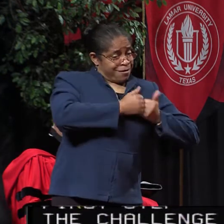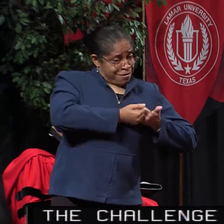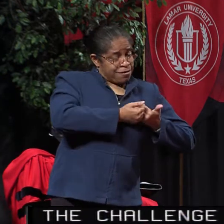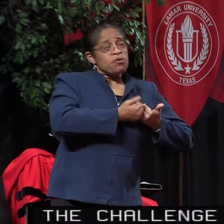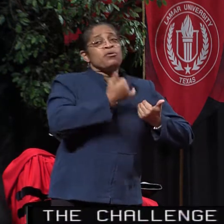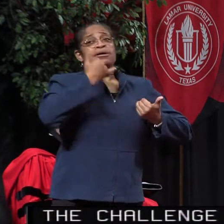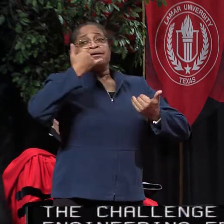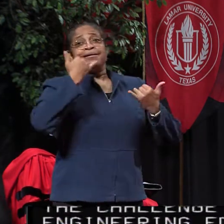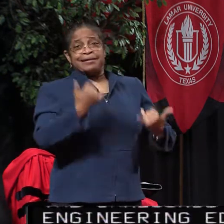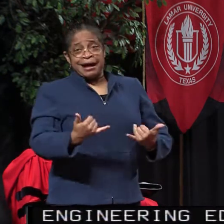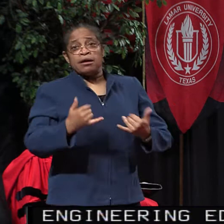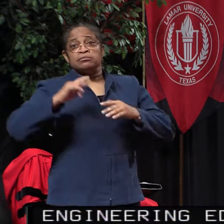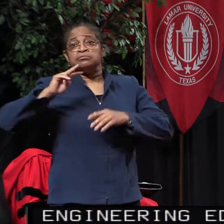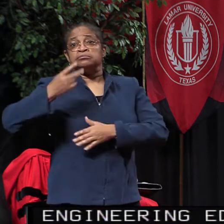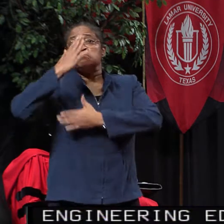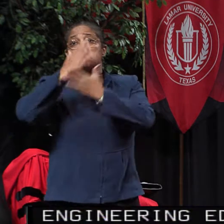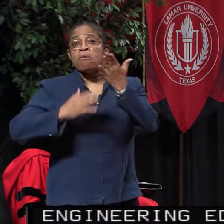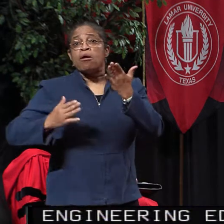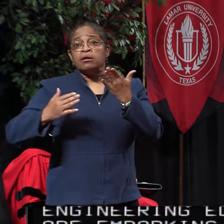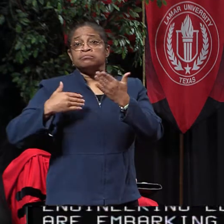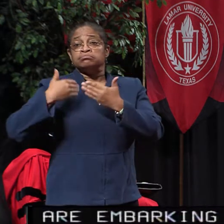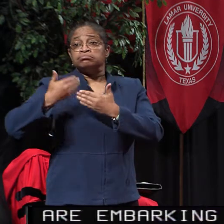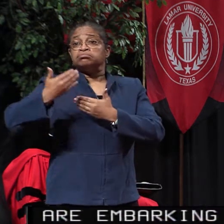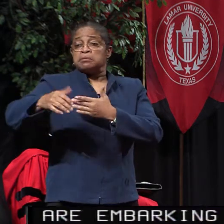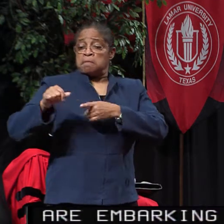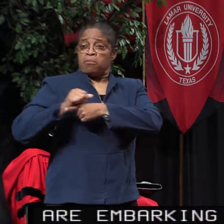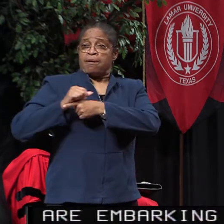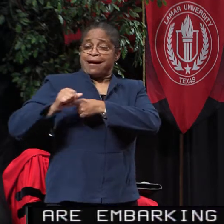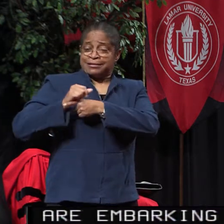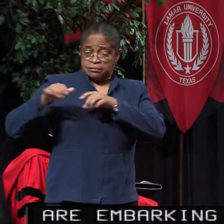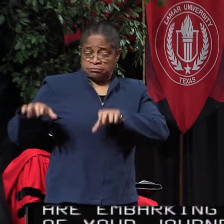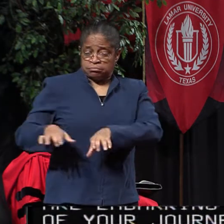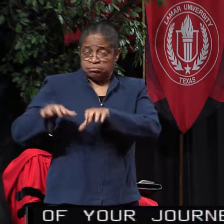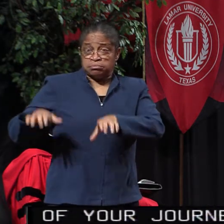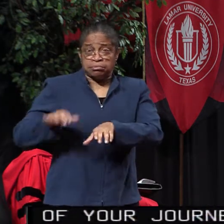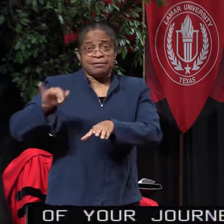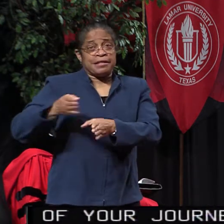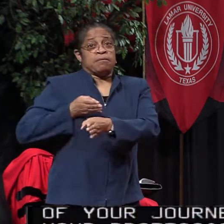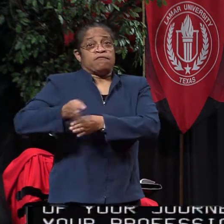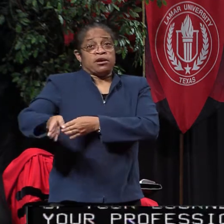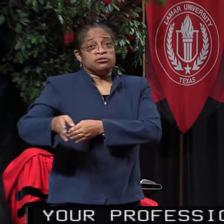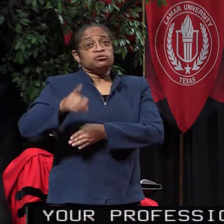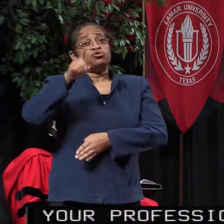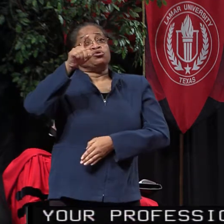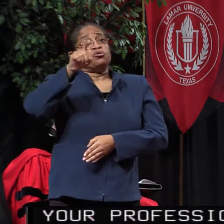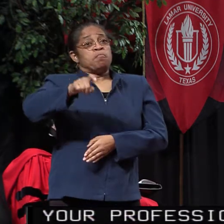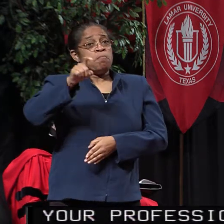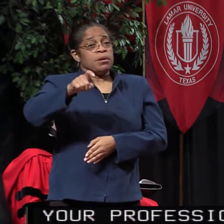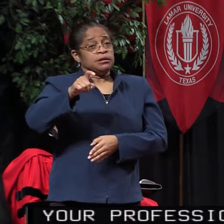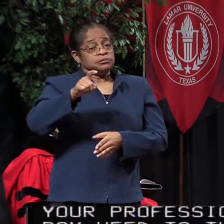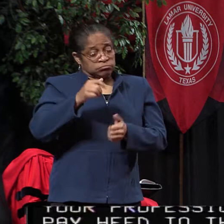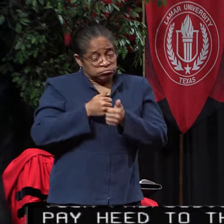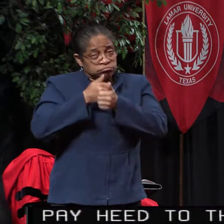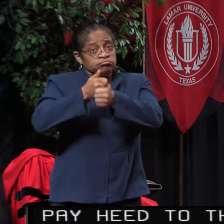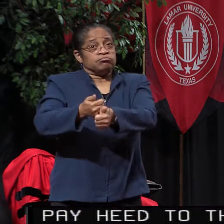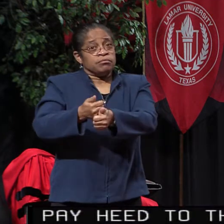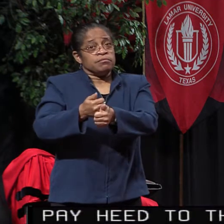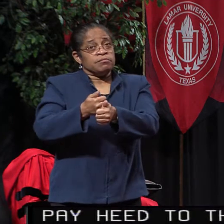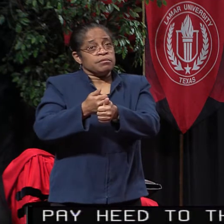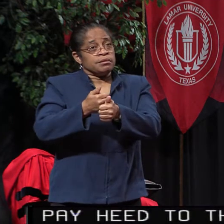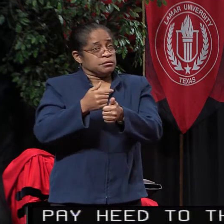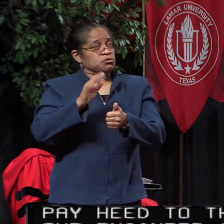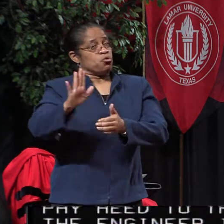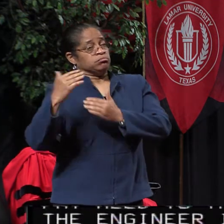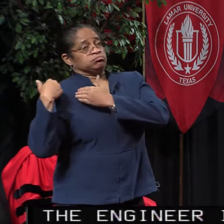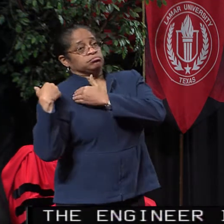you are embarking on the second part of your journey, the practice of your profession, and you must pay heed to the obligation of the engineer if you are